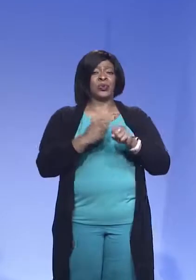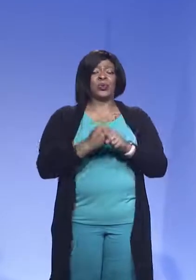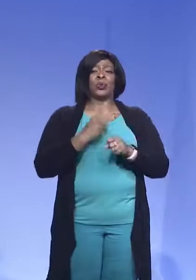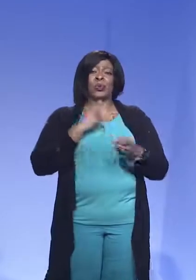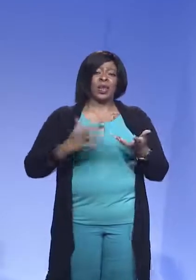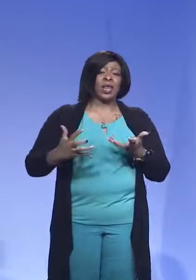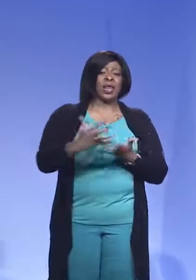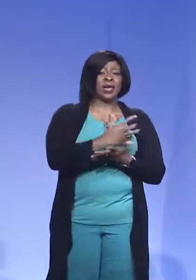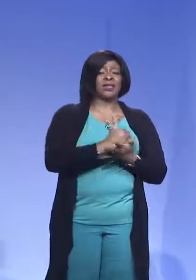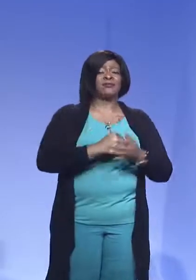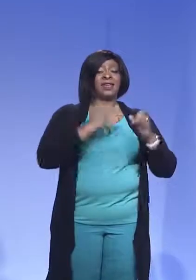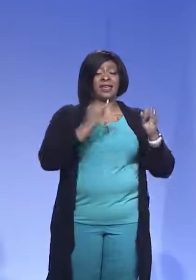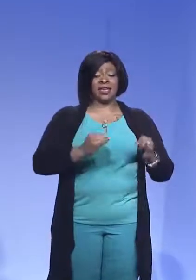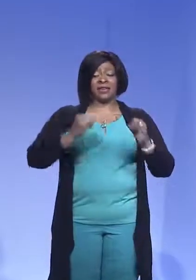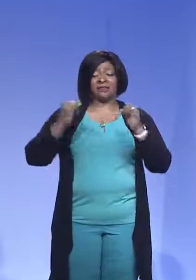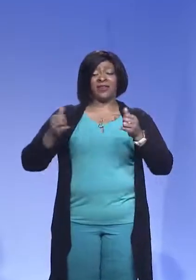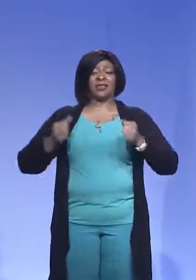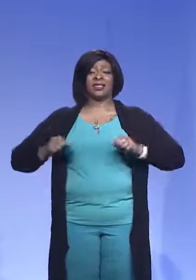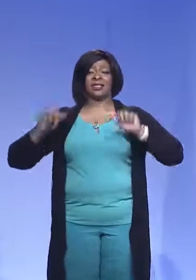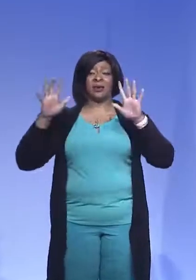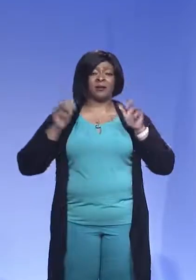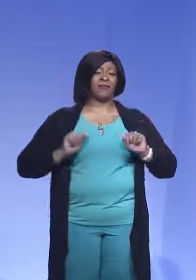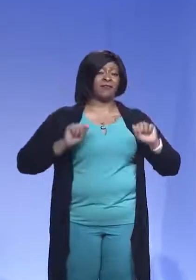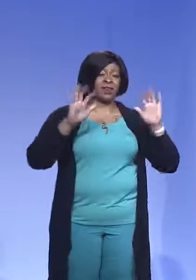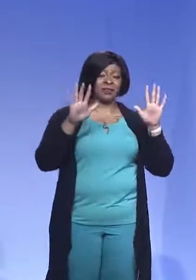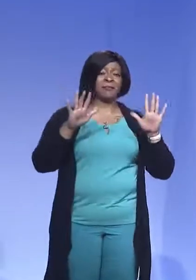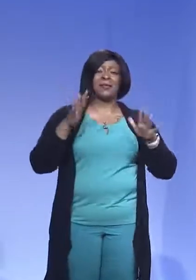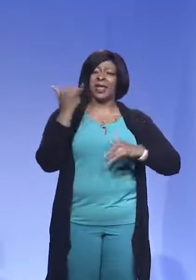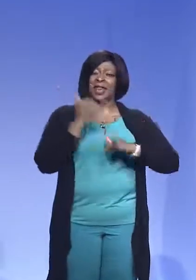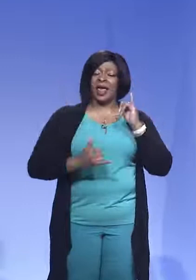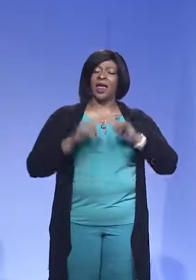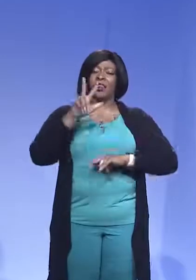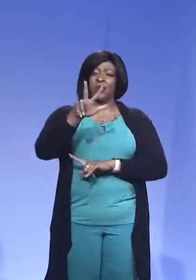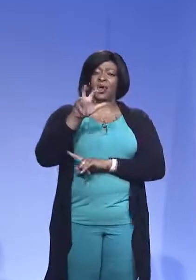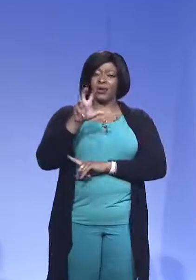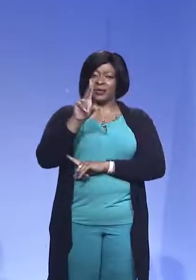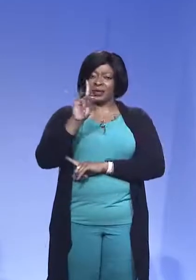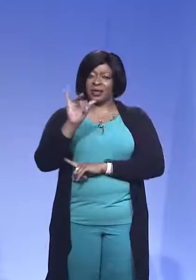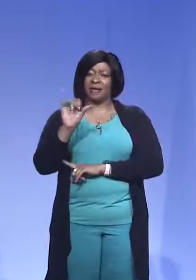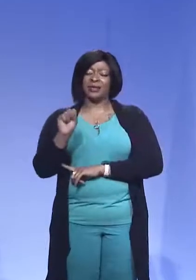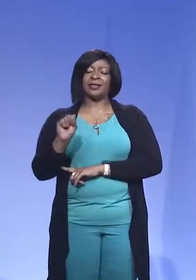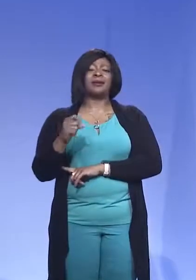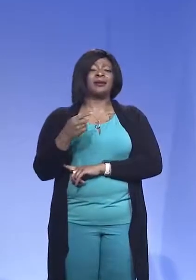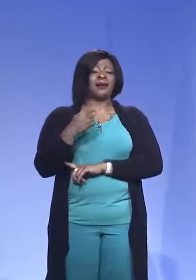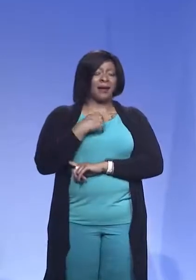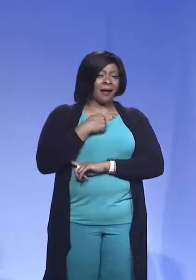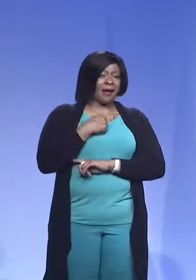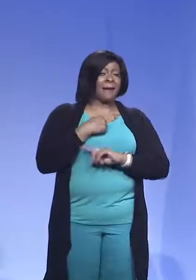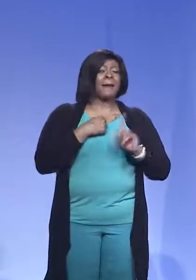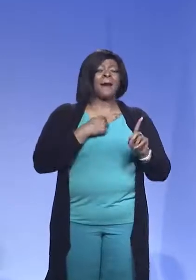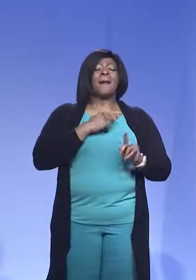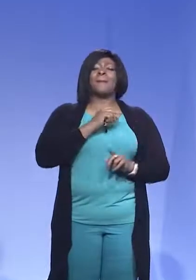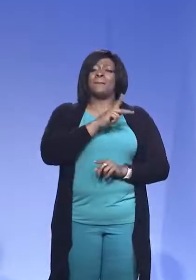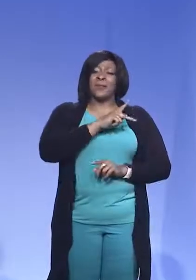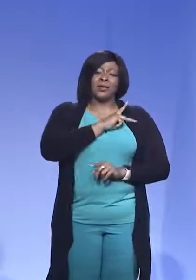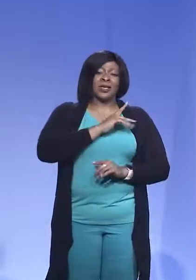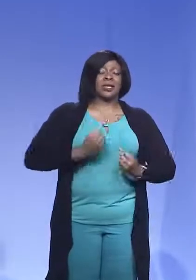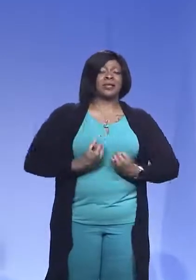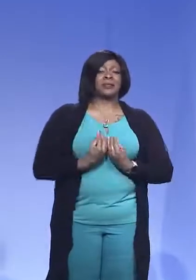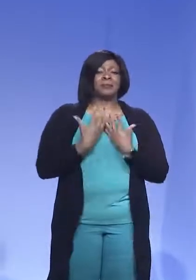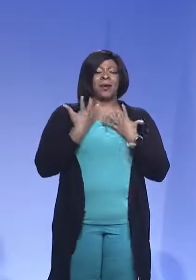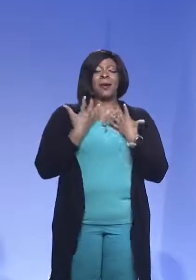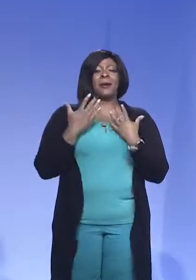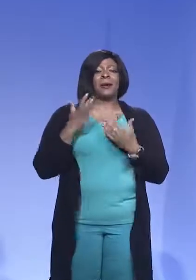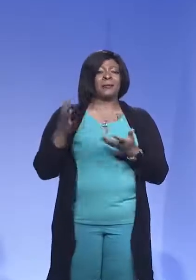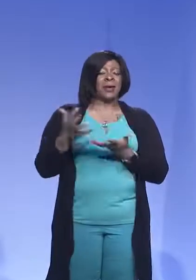and individual sacrifice. But over the last 300 days, I have been personally inspired by our collective